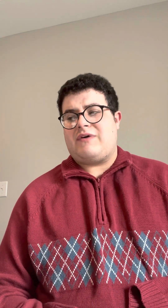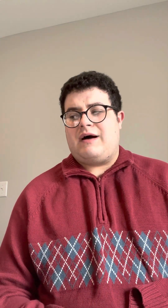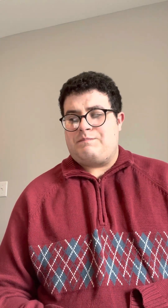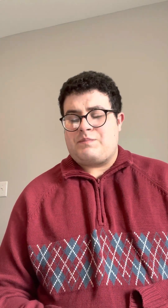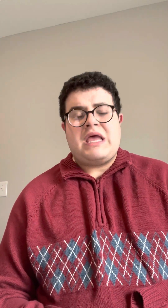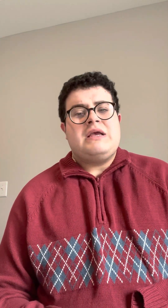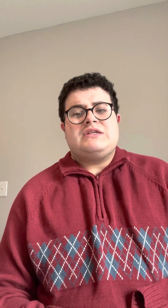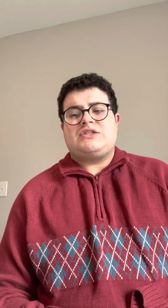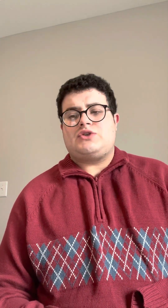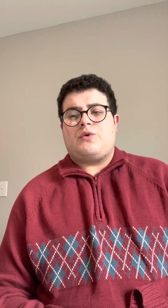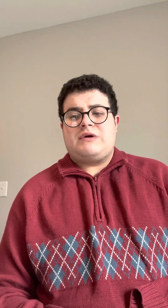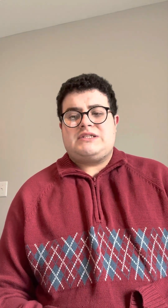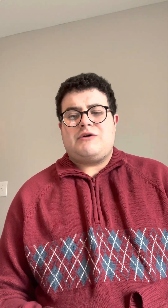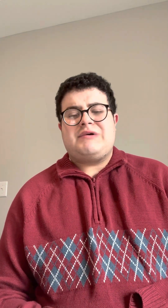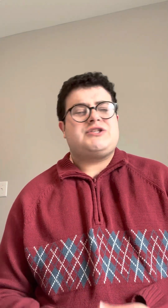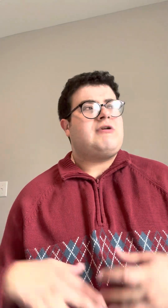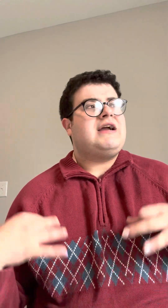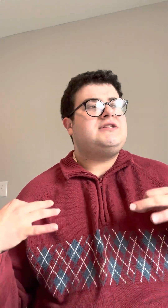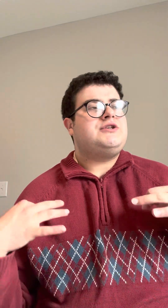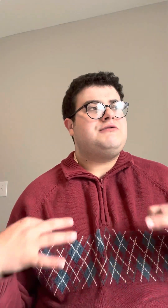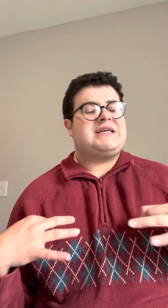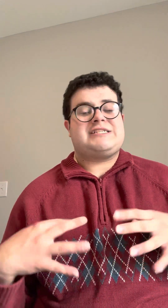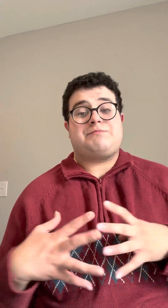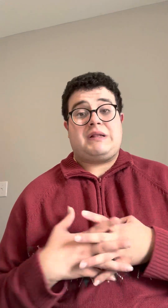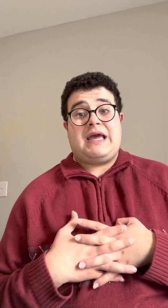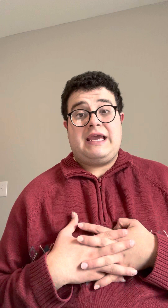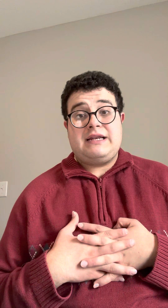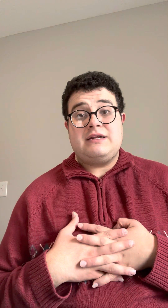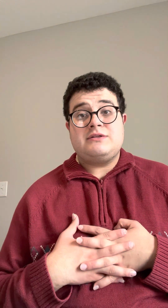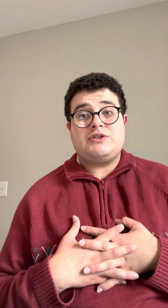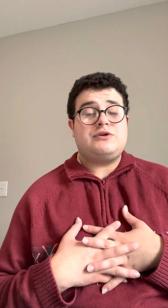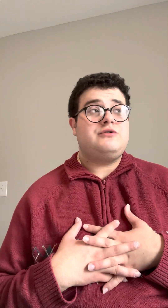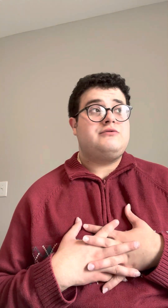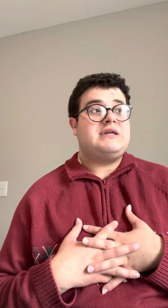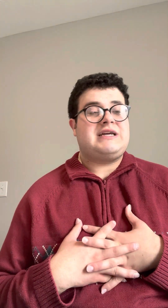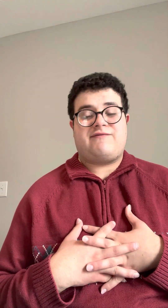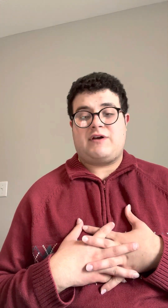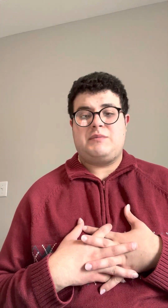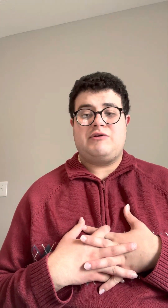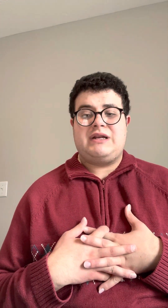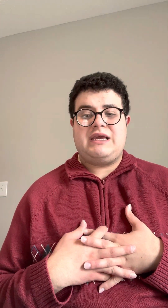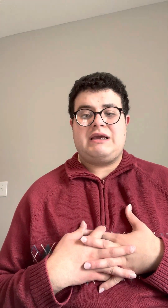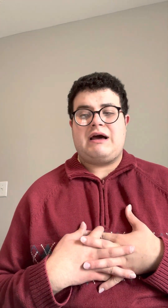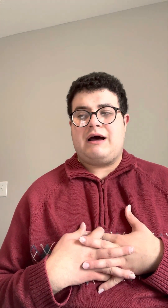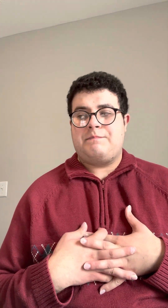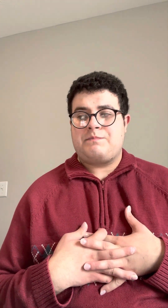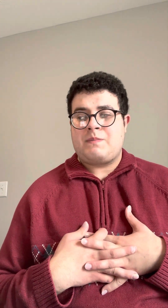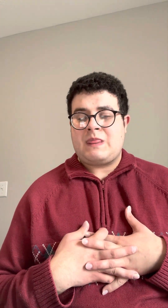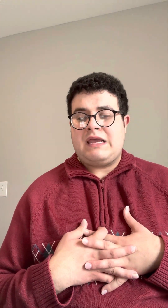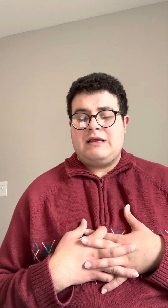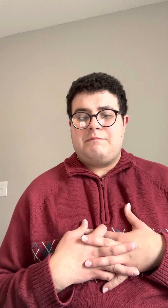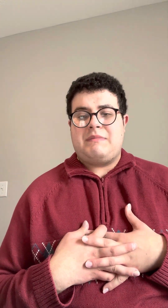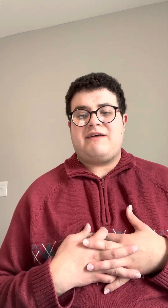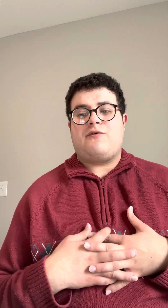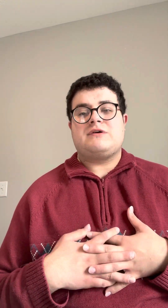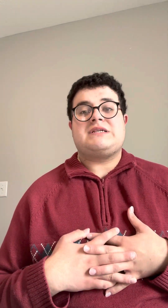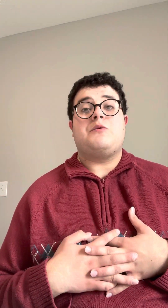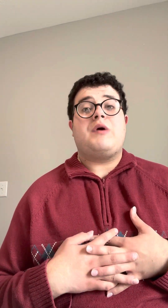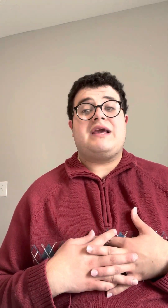of stories. So we try to explain to the deaf community metaphors in a way that